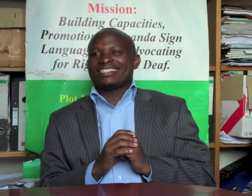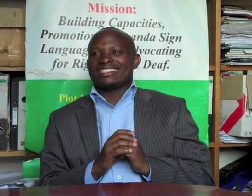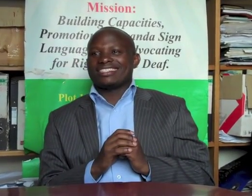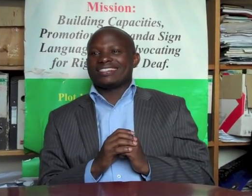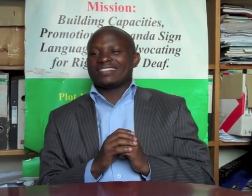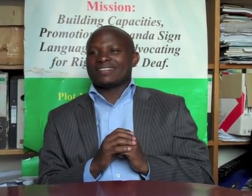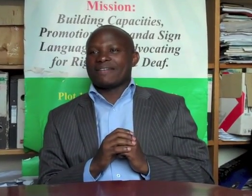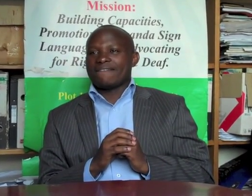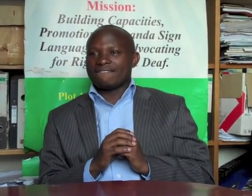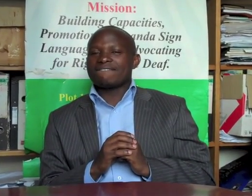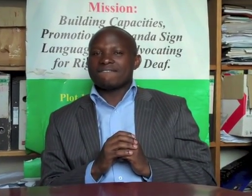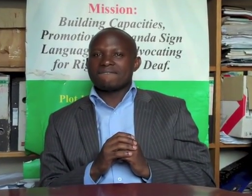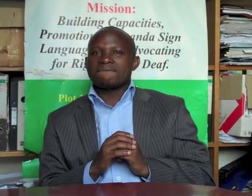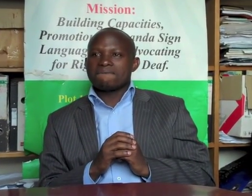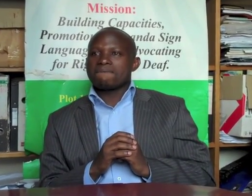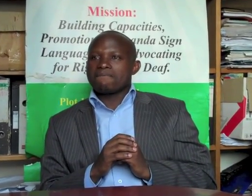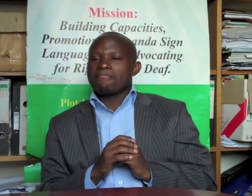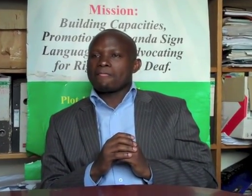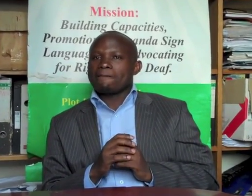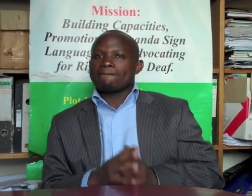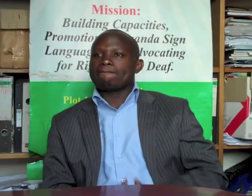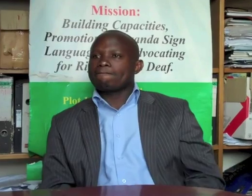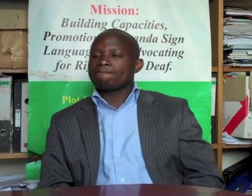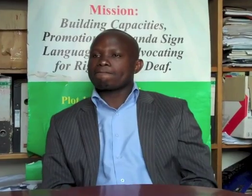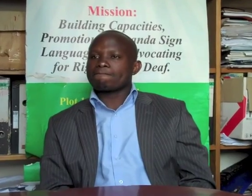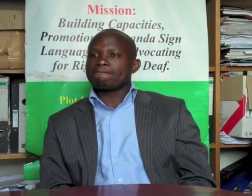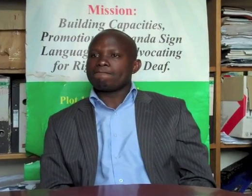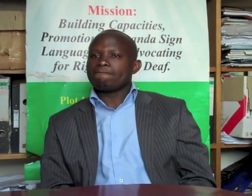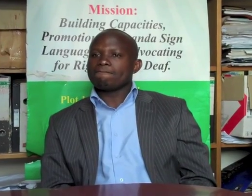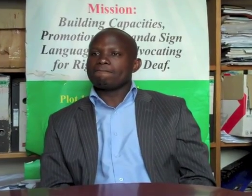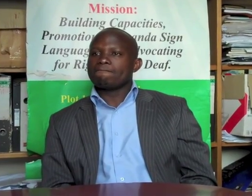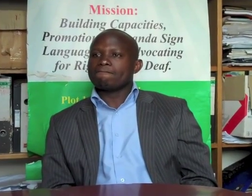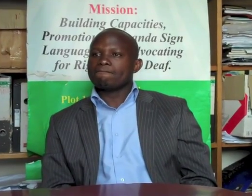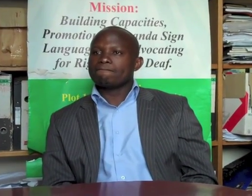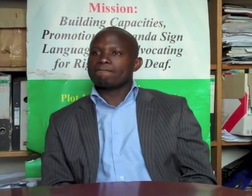PhD. Wow. So how did you learn sign language?